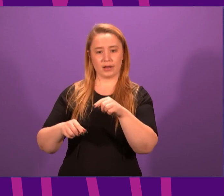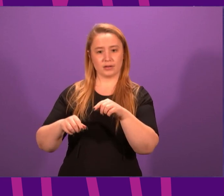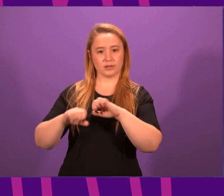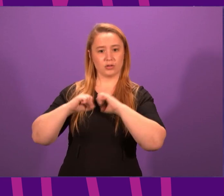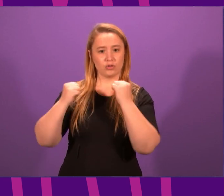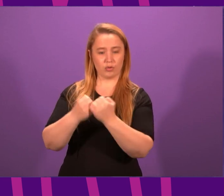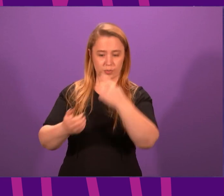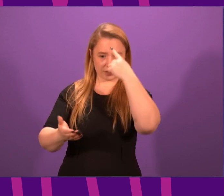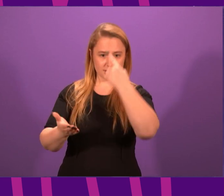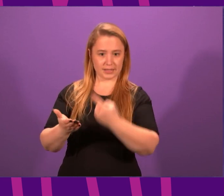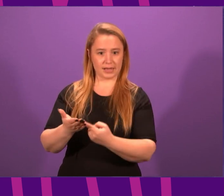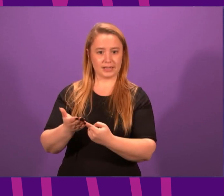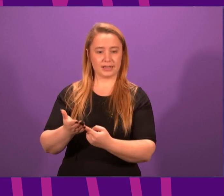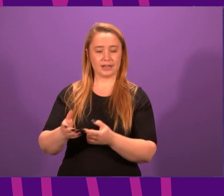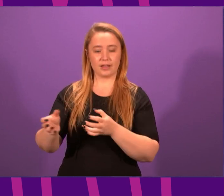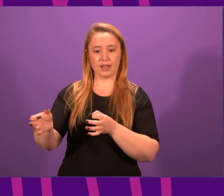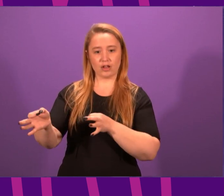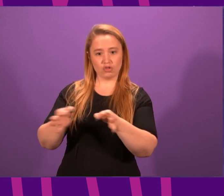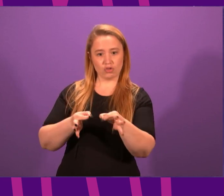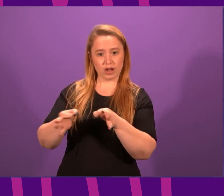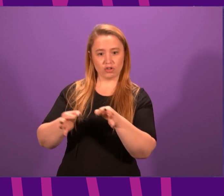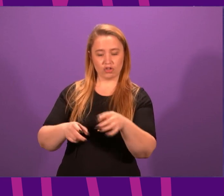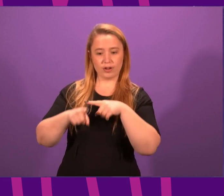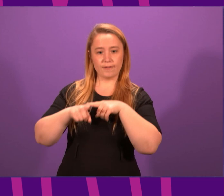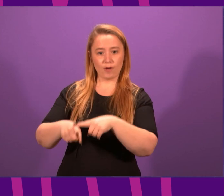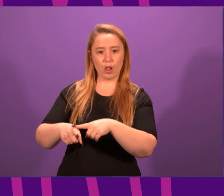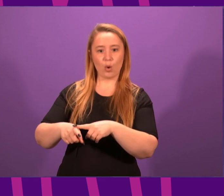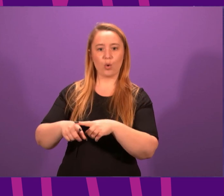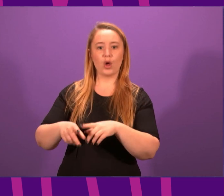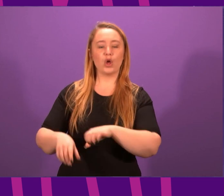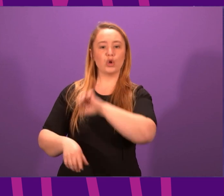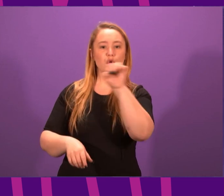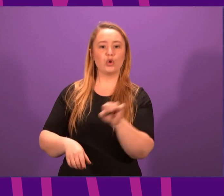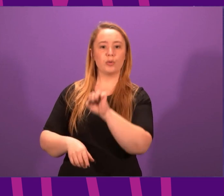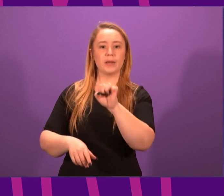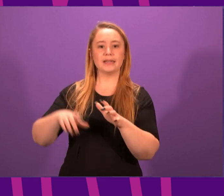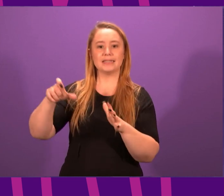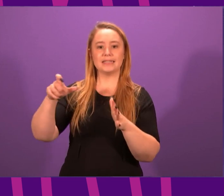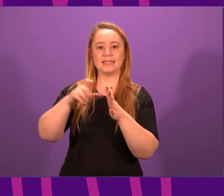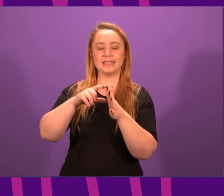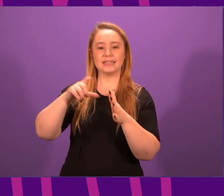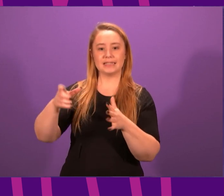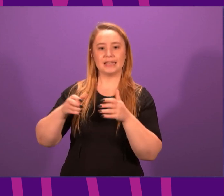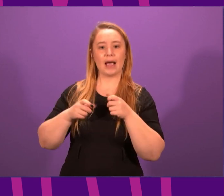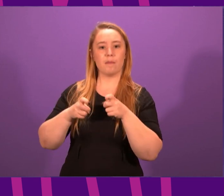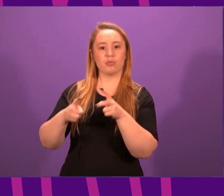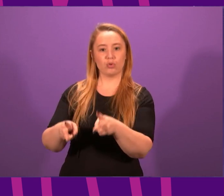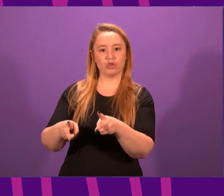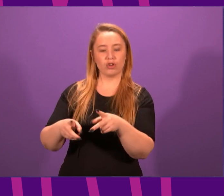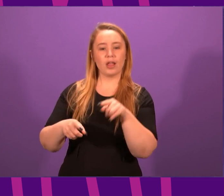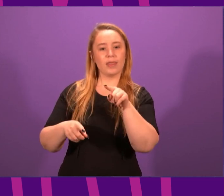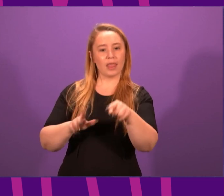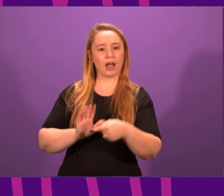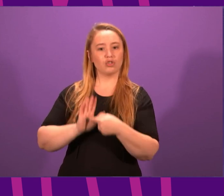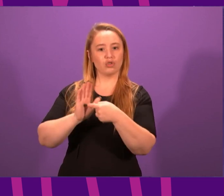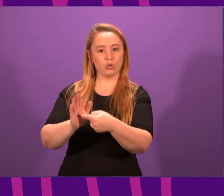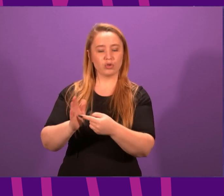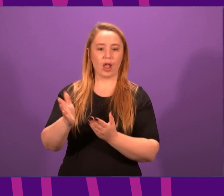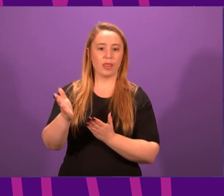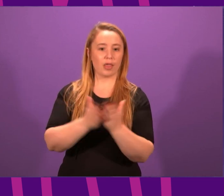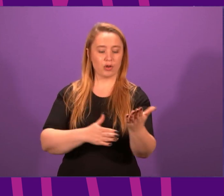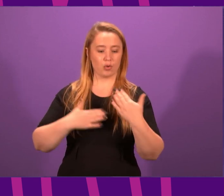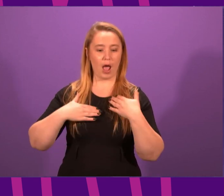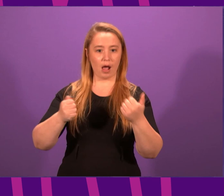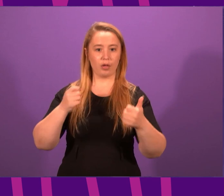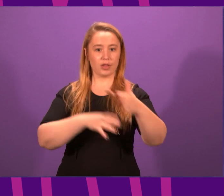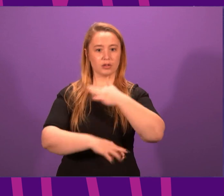testing strategy on the European CDC approach, that seems to suggest, at least on paper, that right throughout health